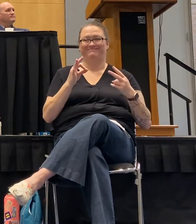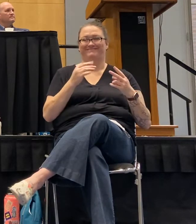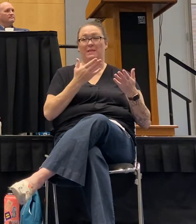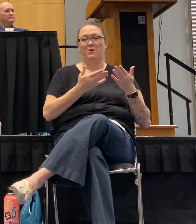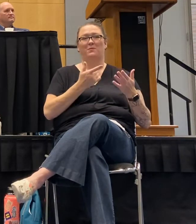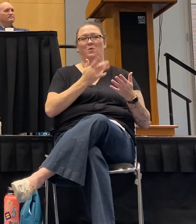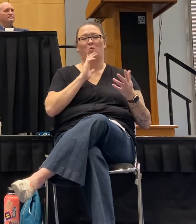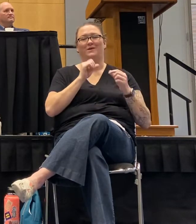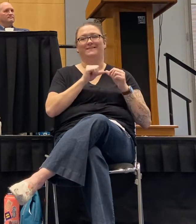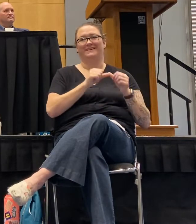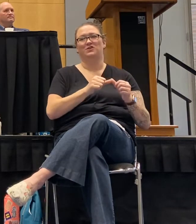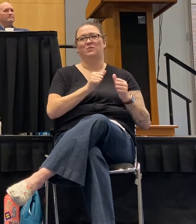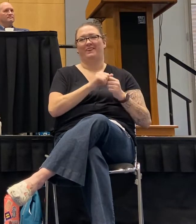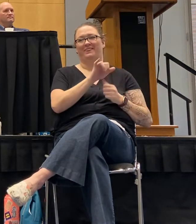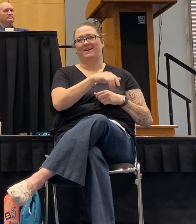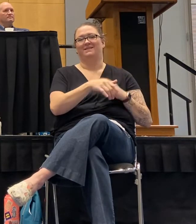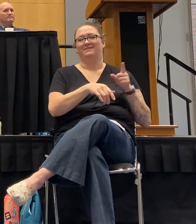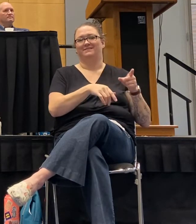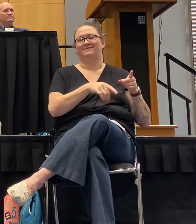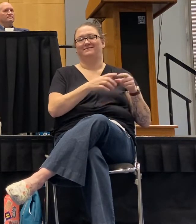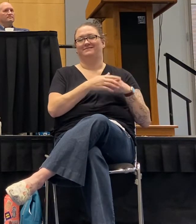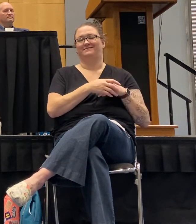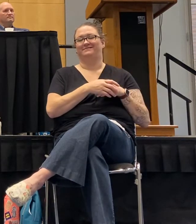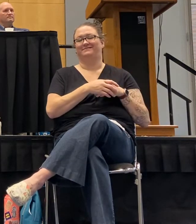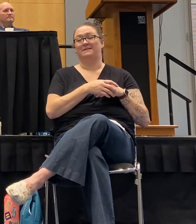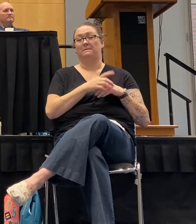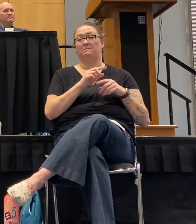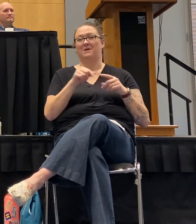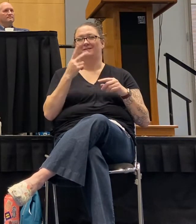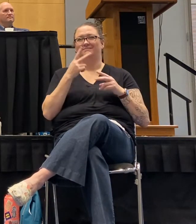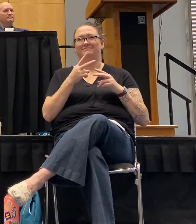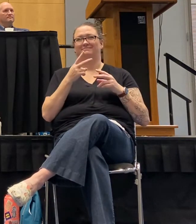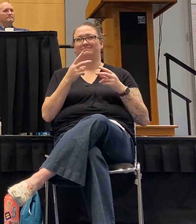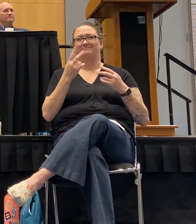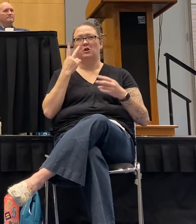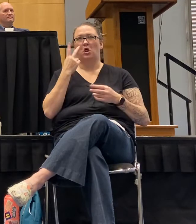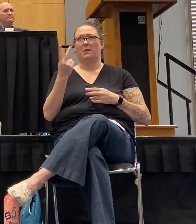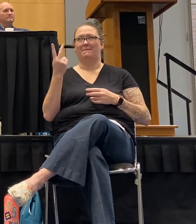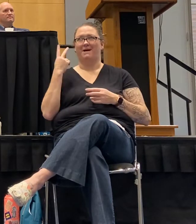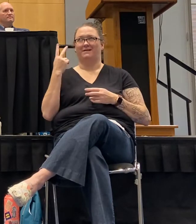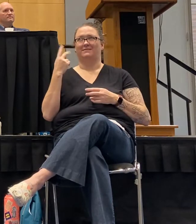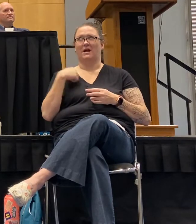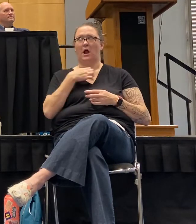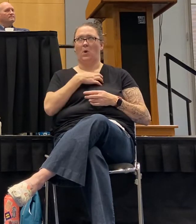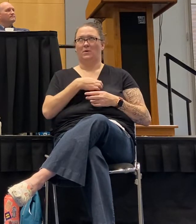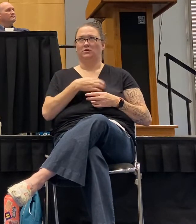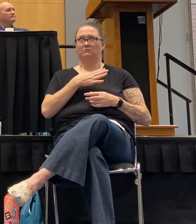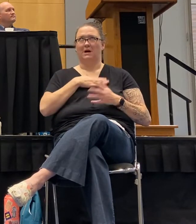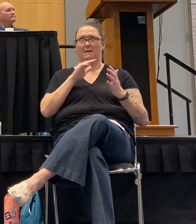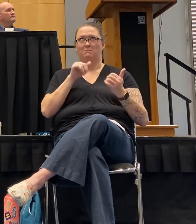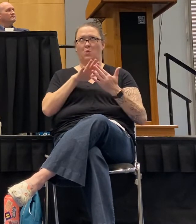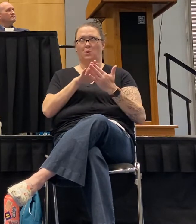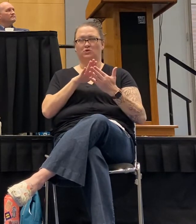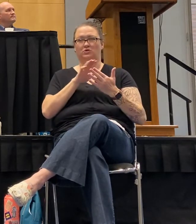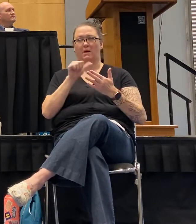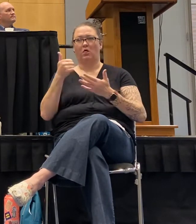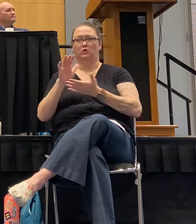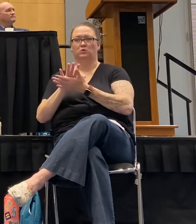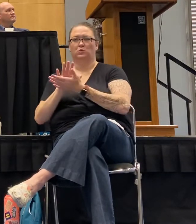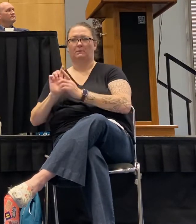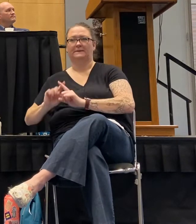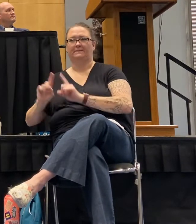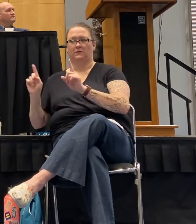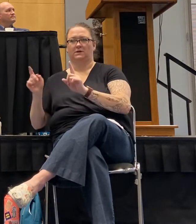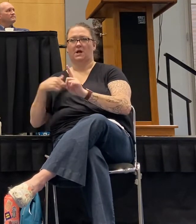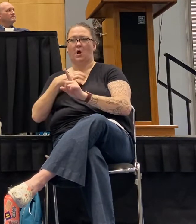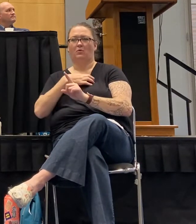approach that we're going to continue to take. But in looking back, I wish that my approach at my other school had been different. I